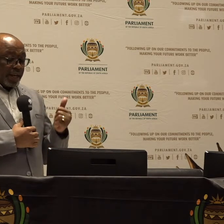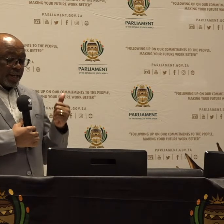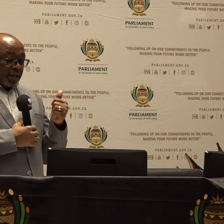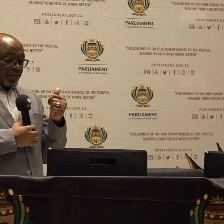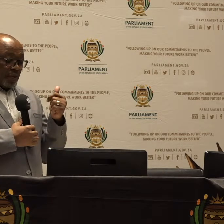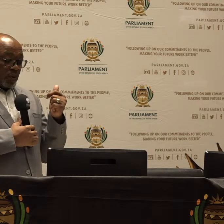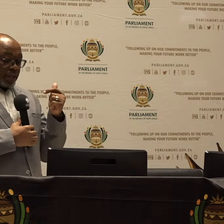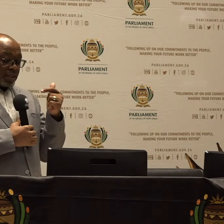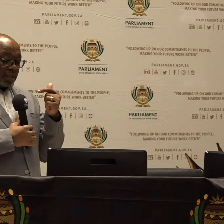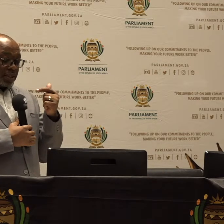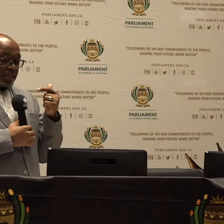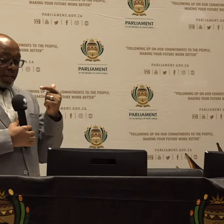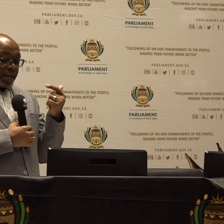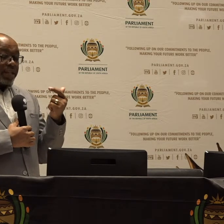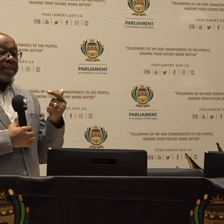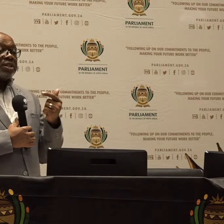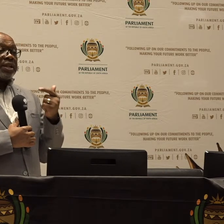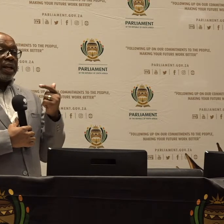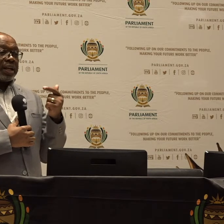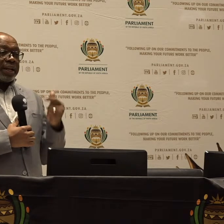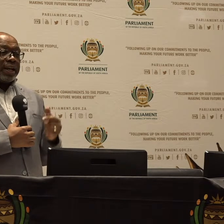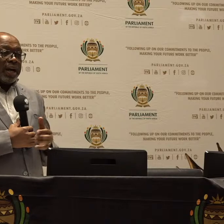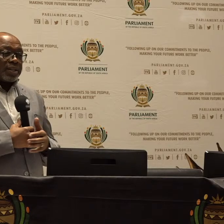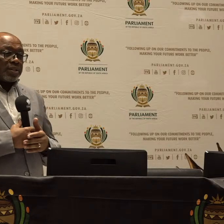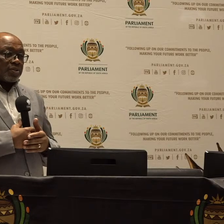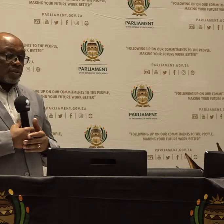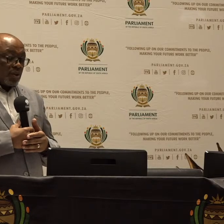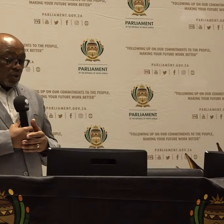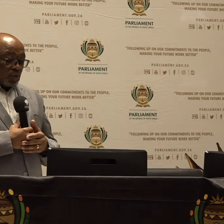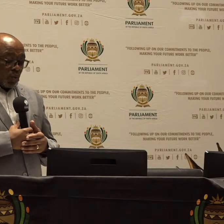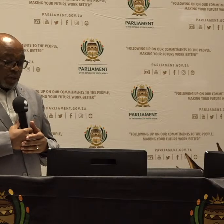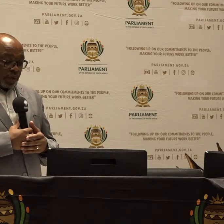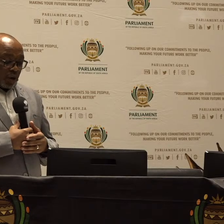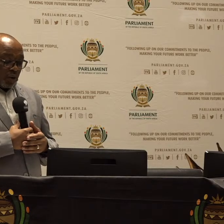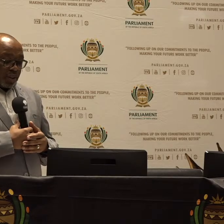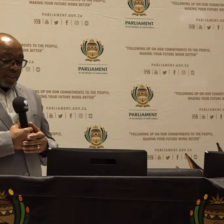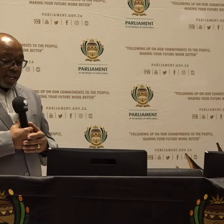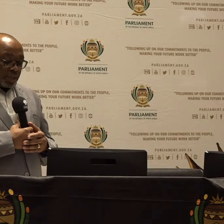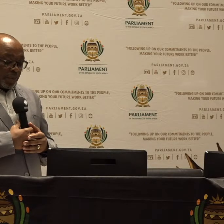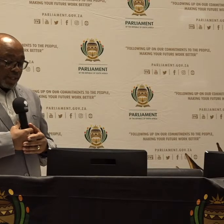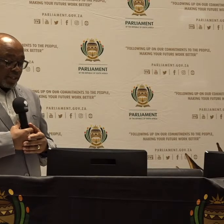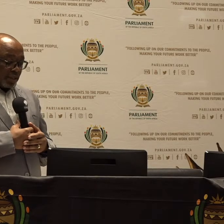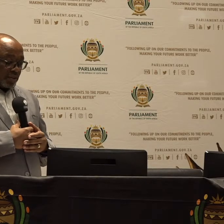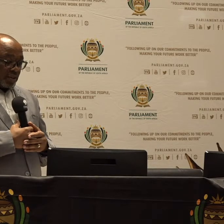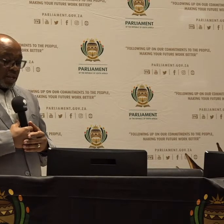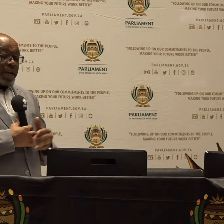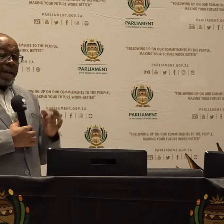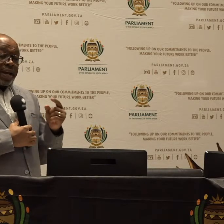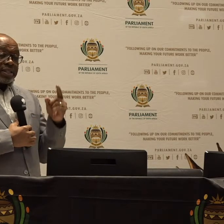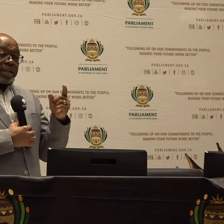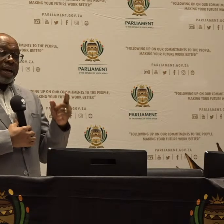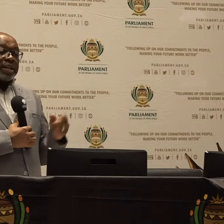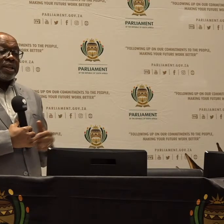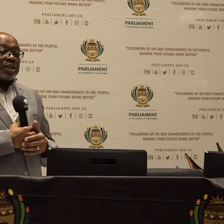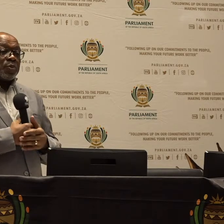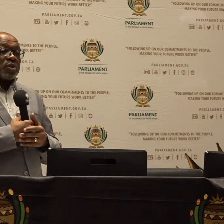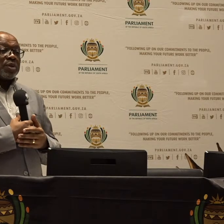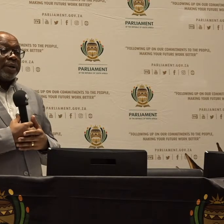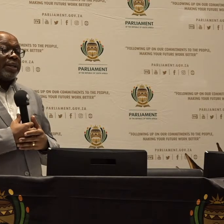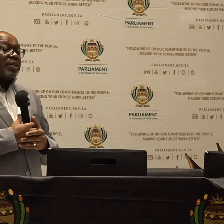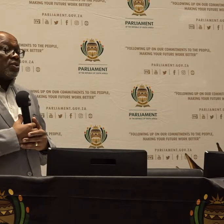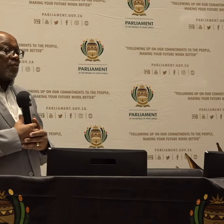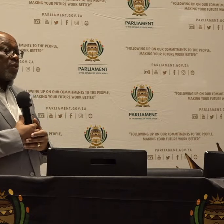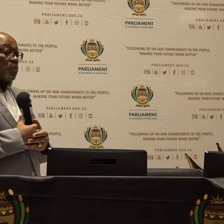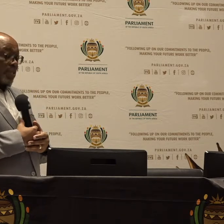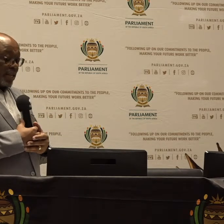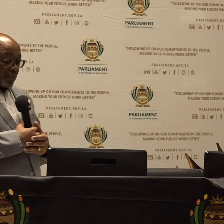second focus is the additional rail access to what we call third parties as they end the